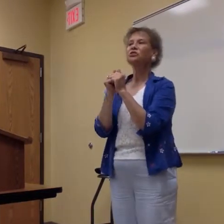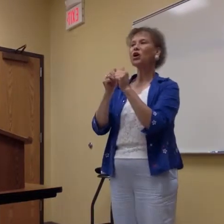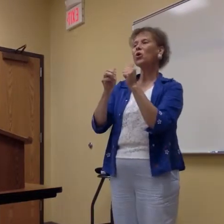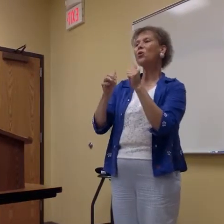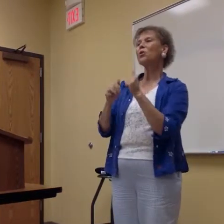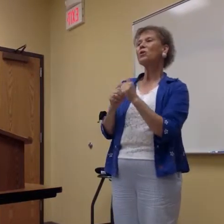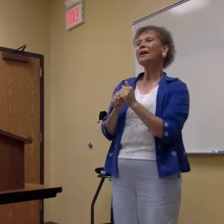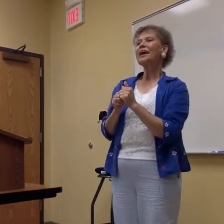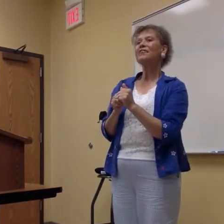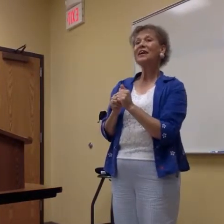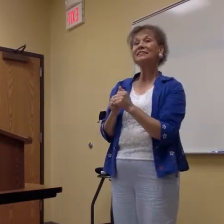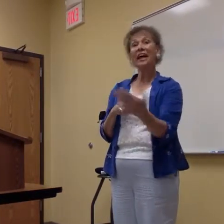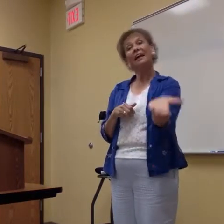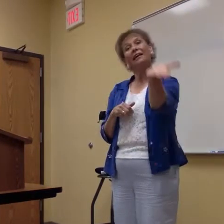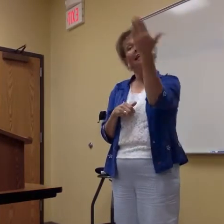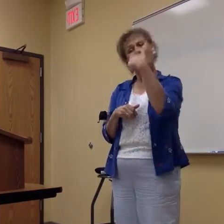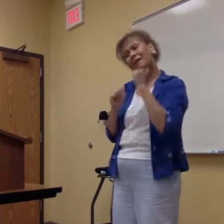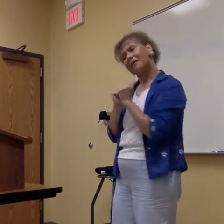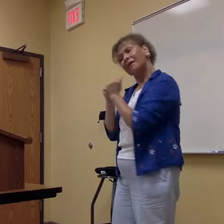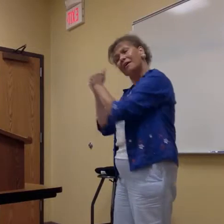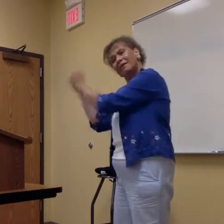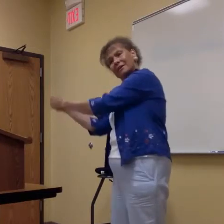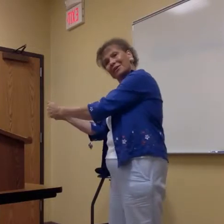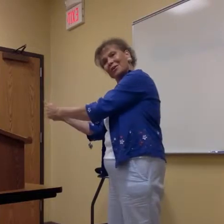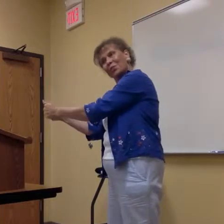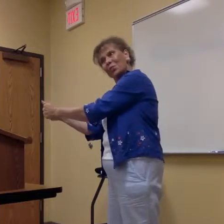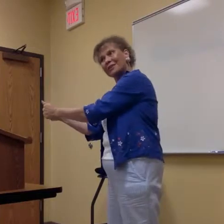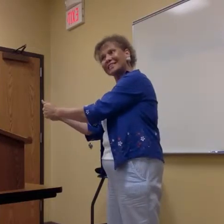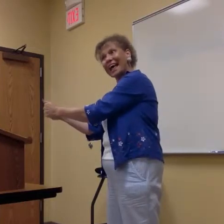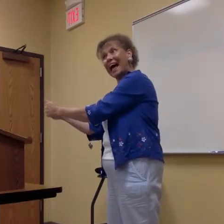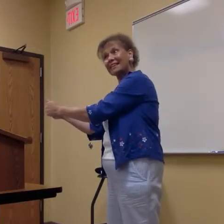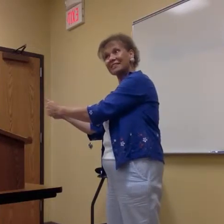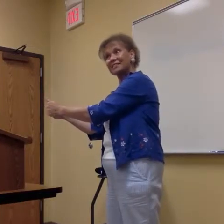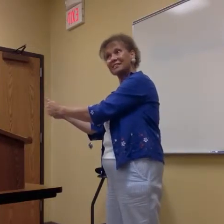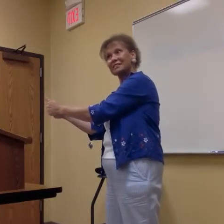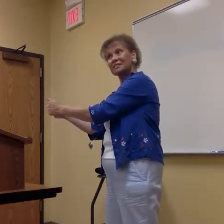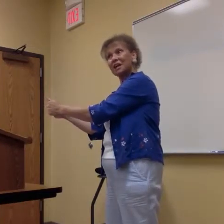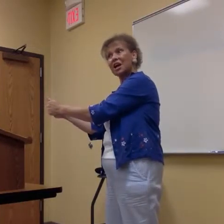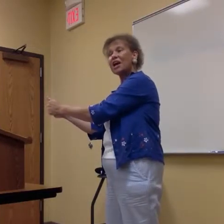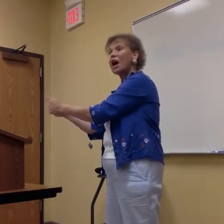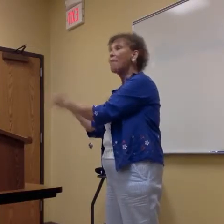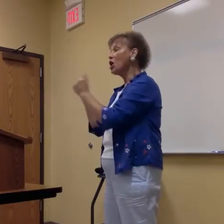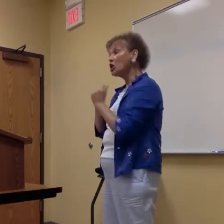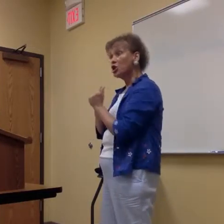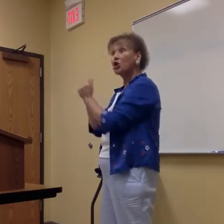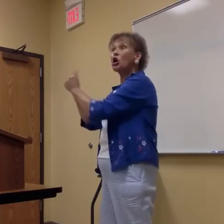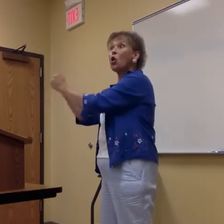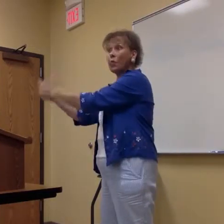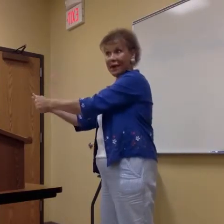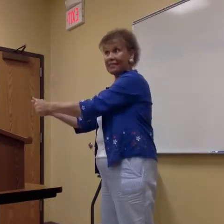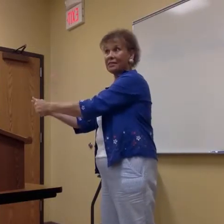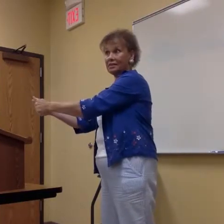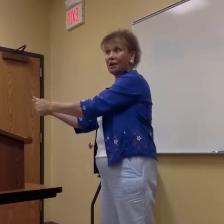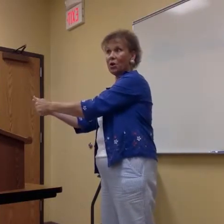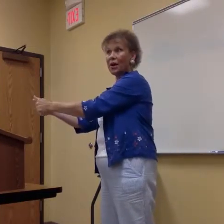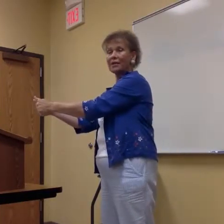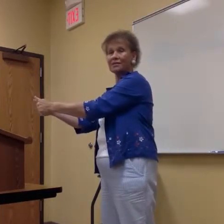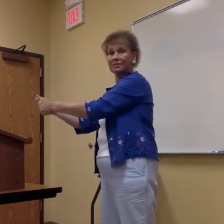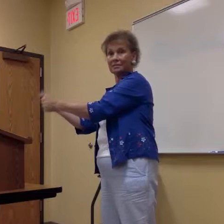say, what is that? Come with me. Come, go with, our with. My with is moving, all right?